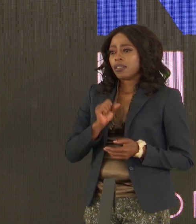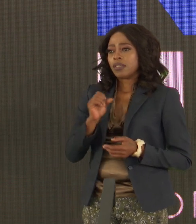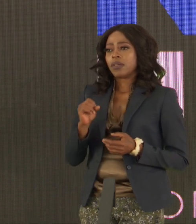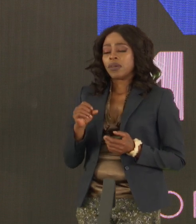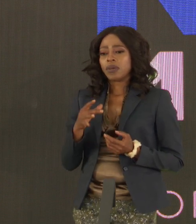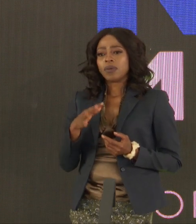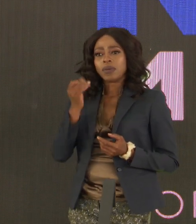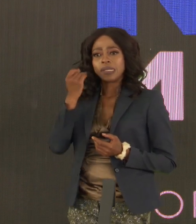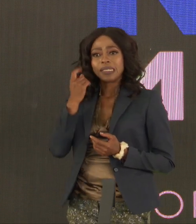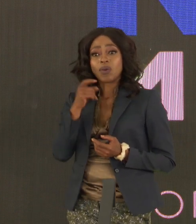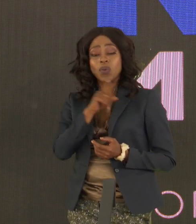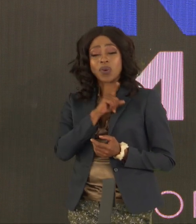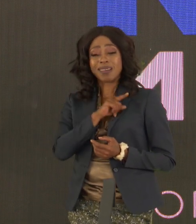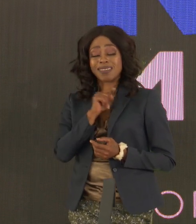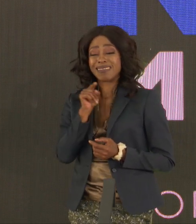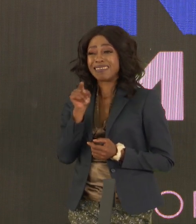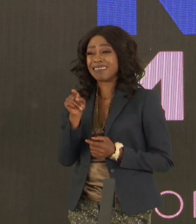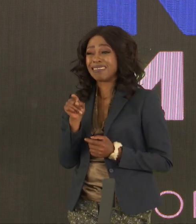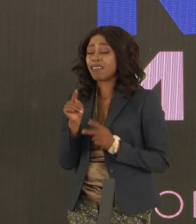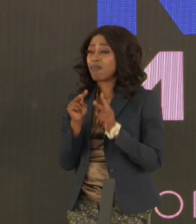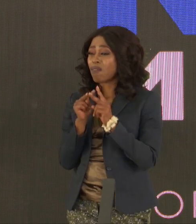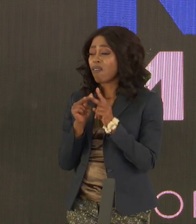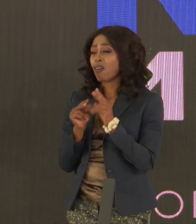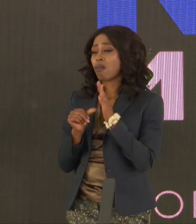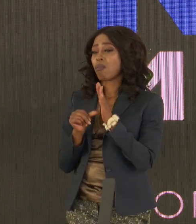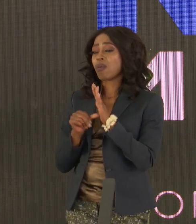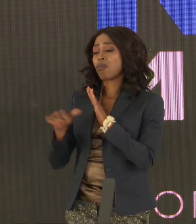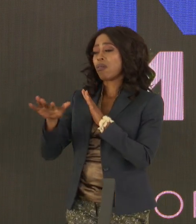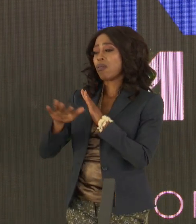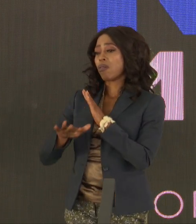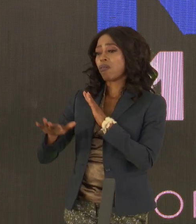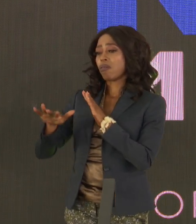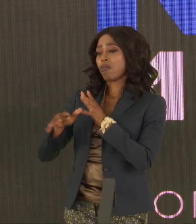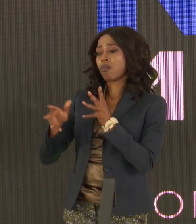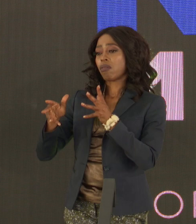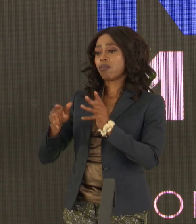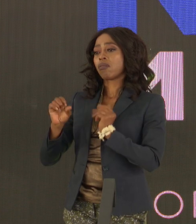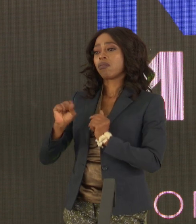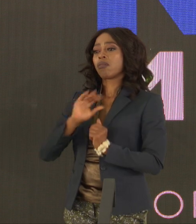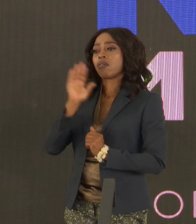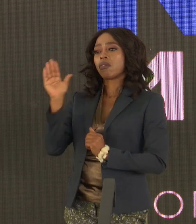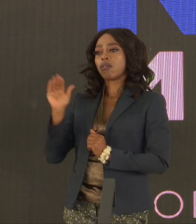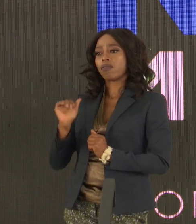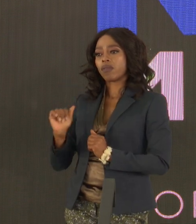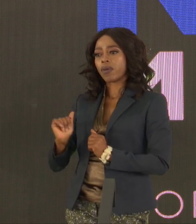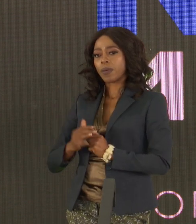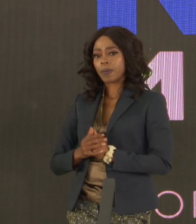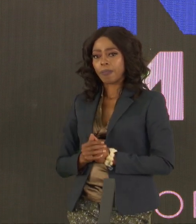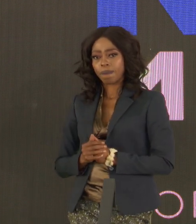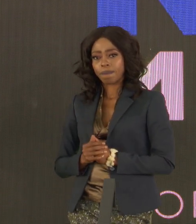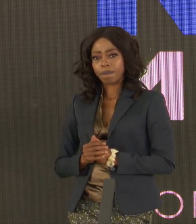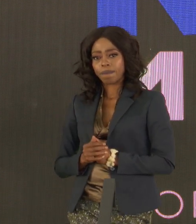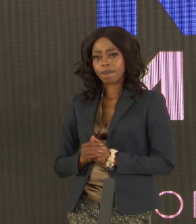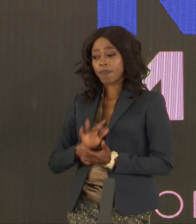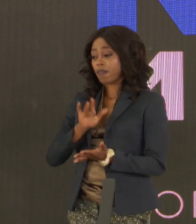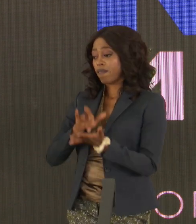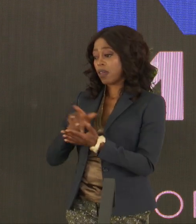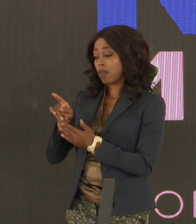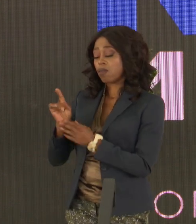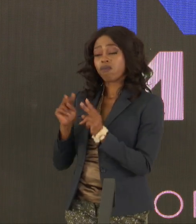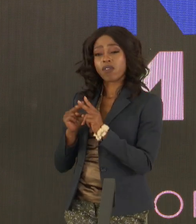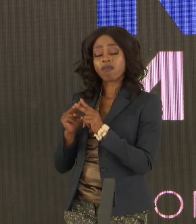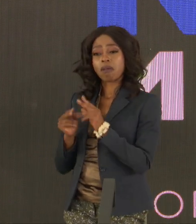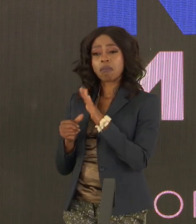because this is a very important place in South Africa. This venue is very